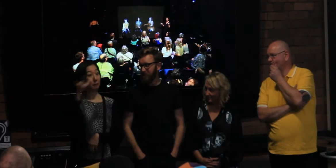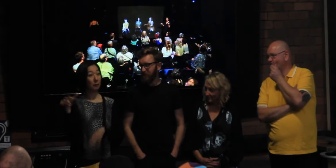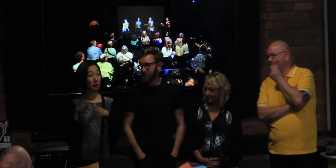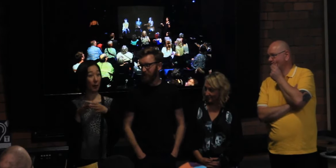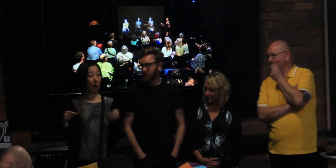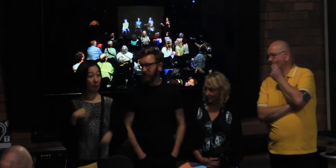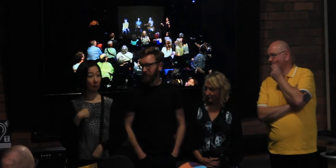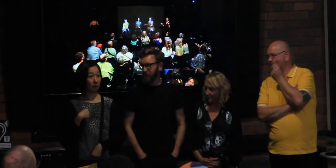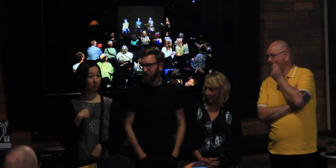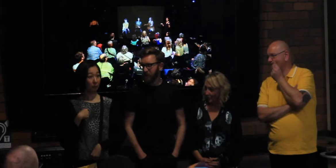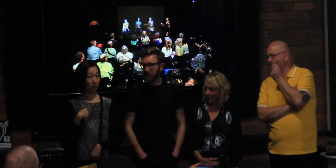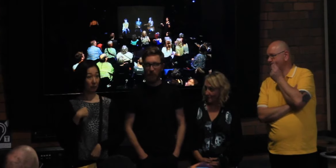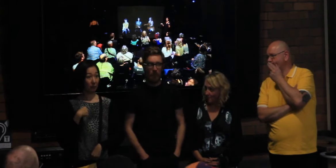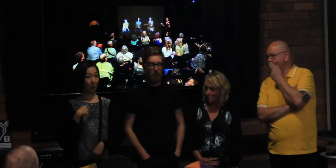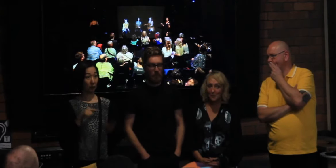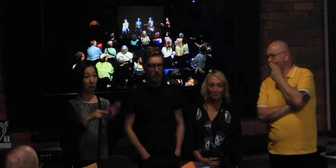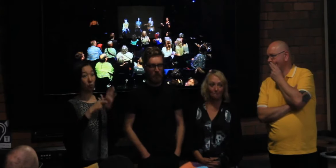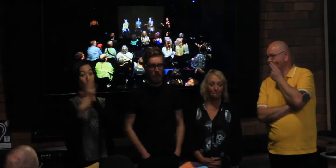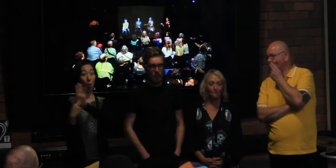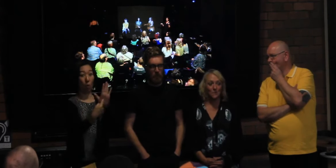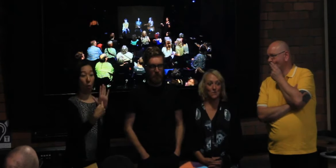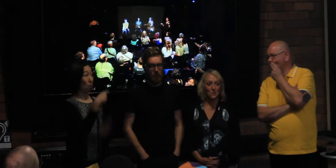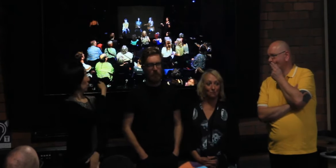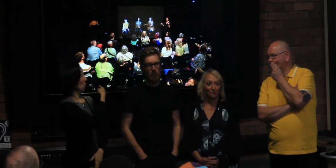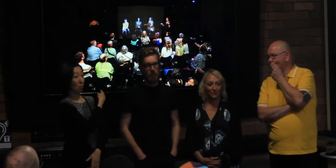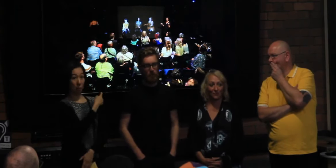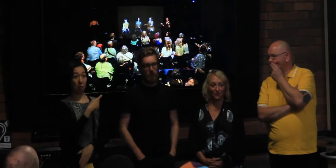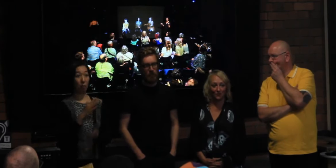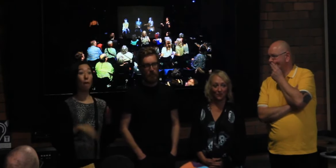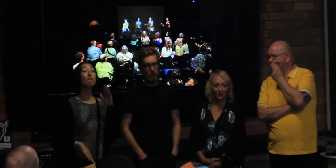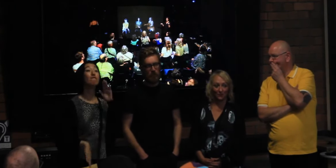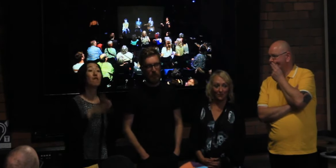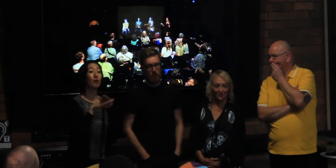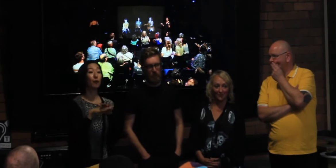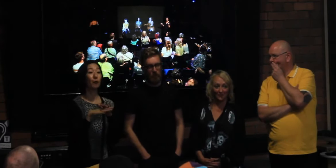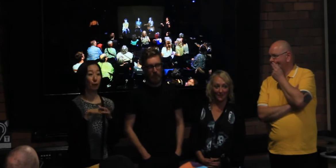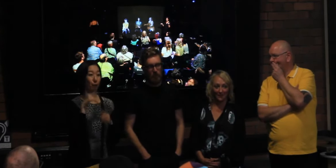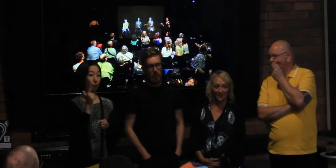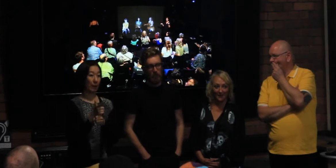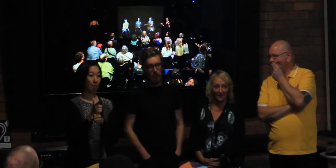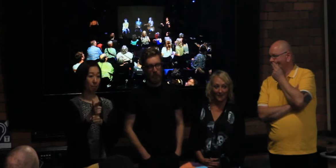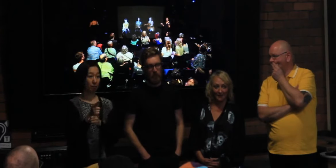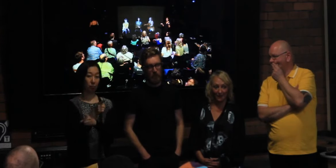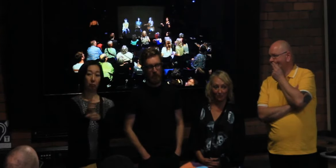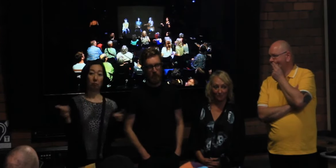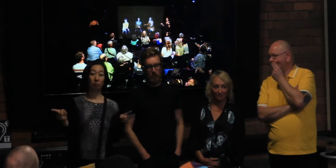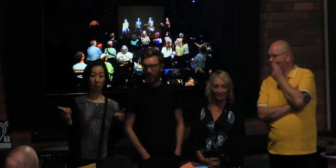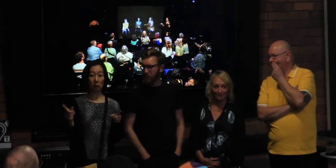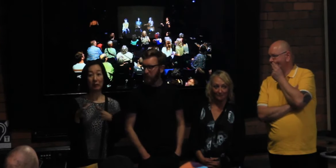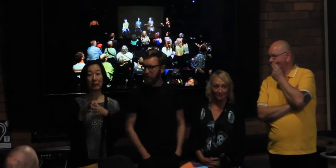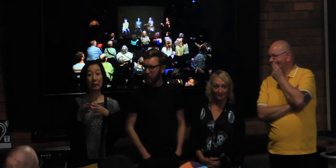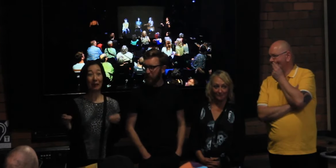because recently I went back to Japan and I showed the full film